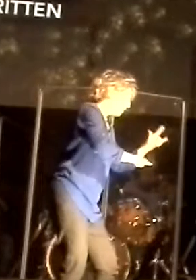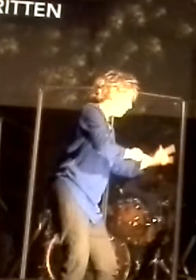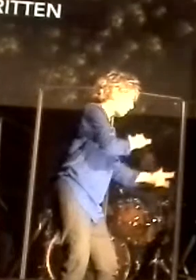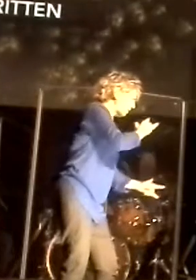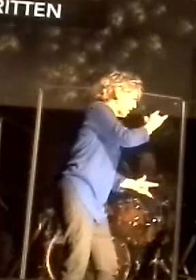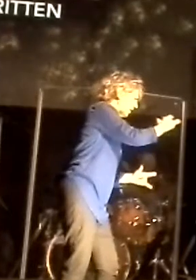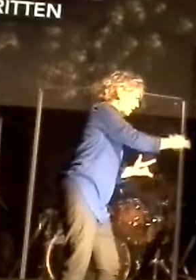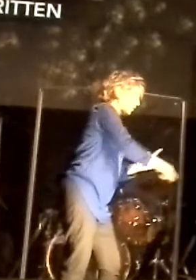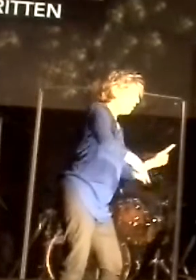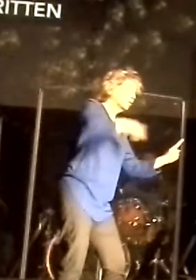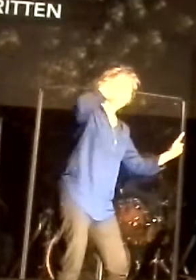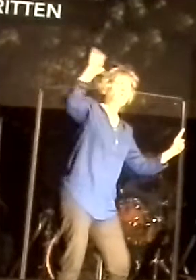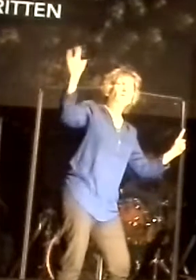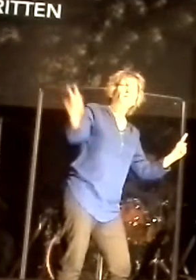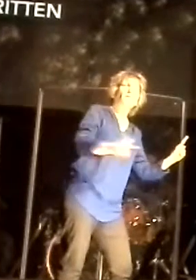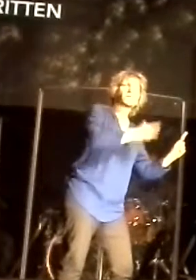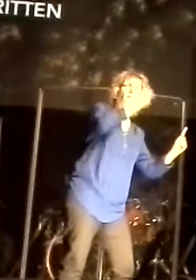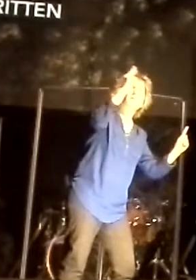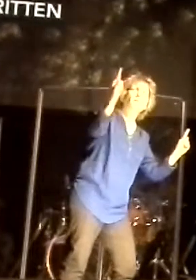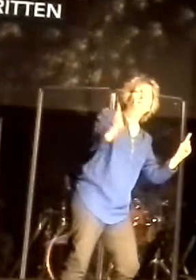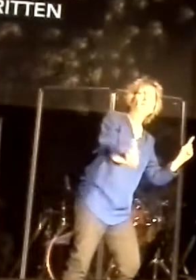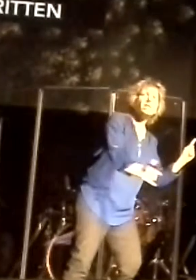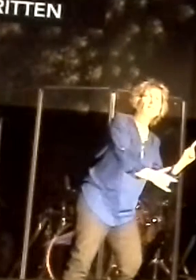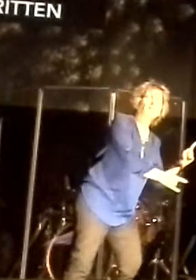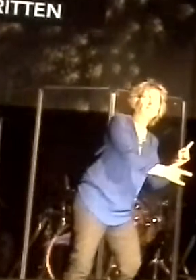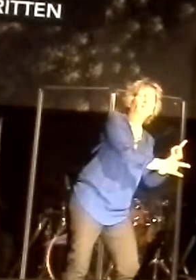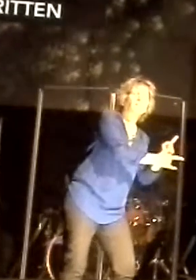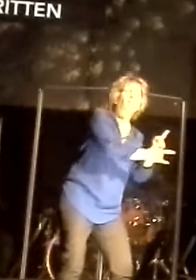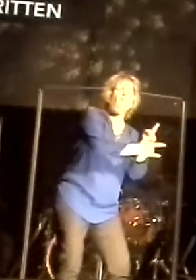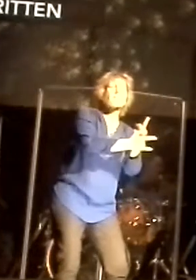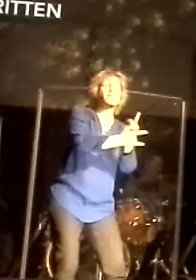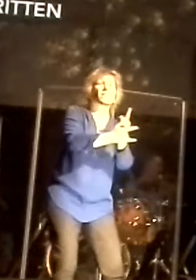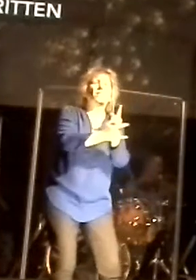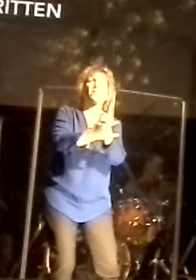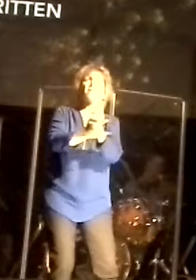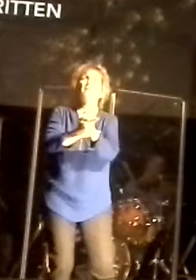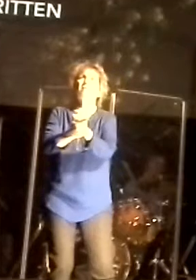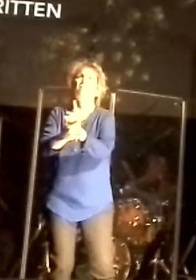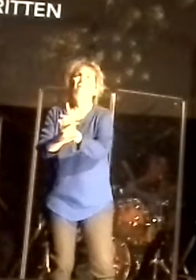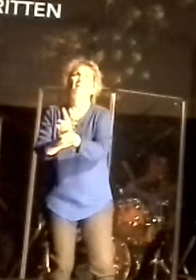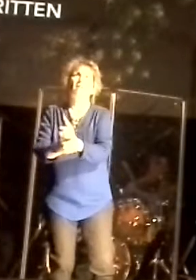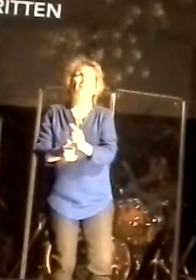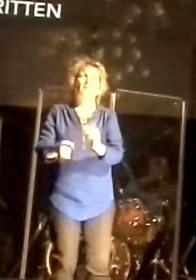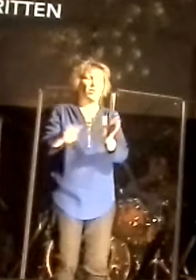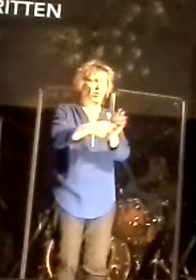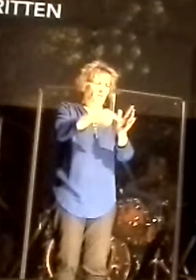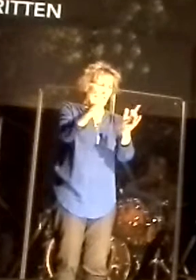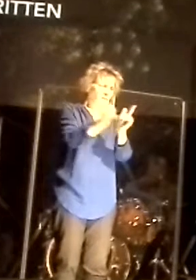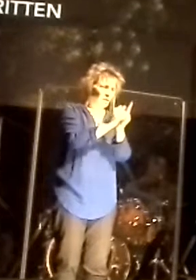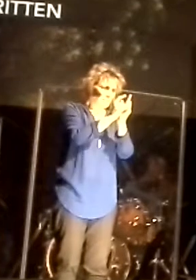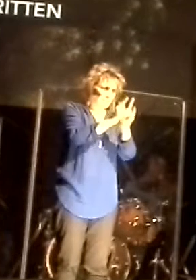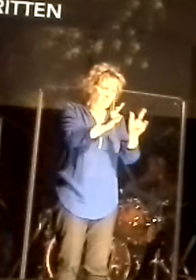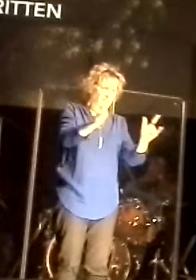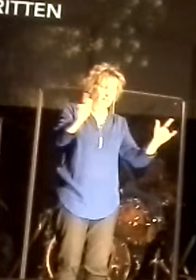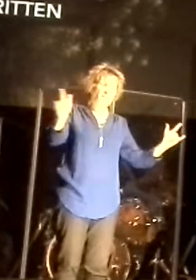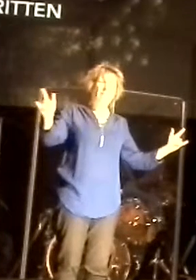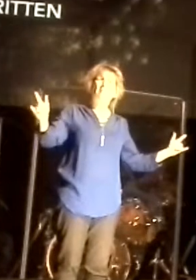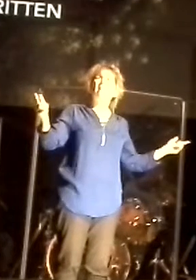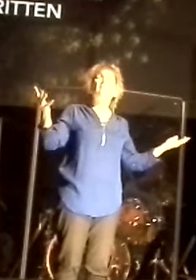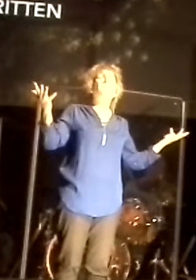the shadows of my soul. The work is